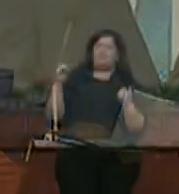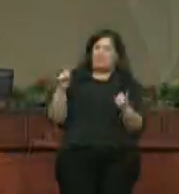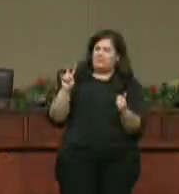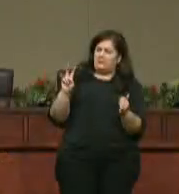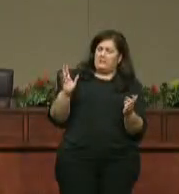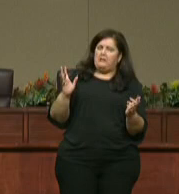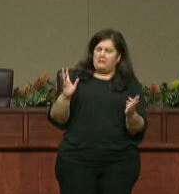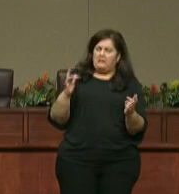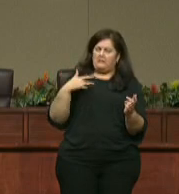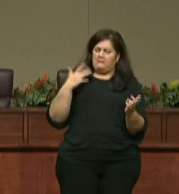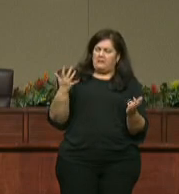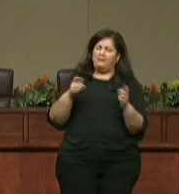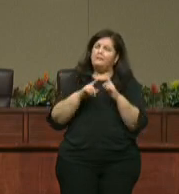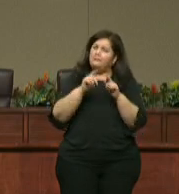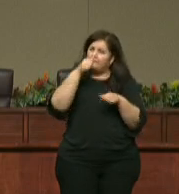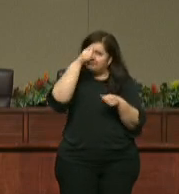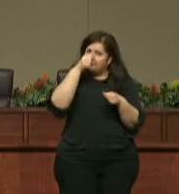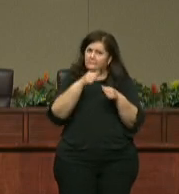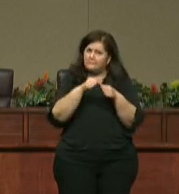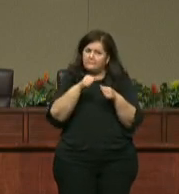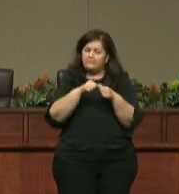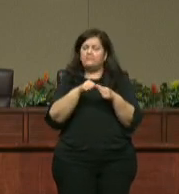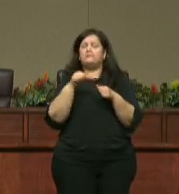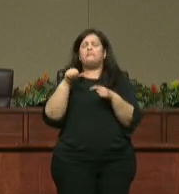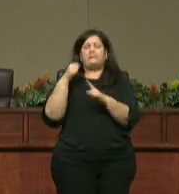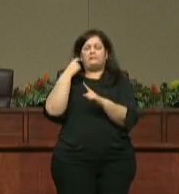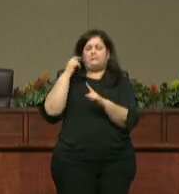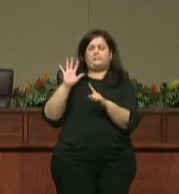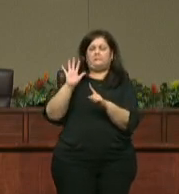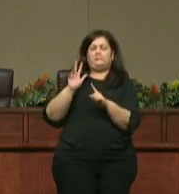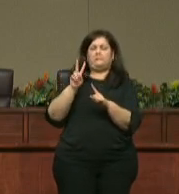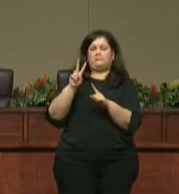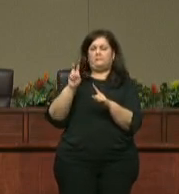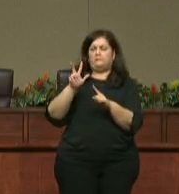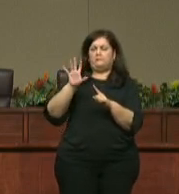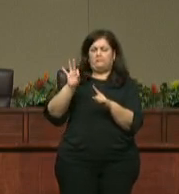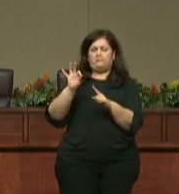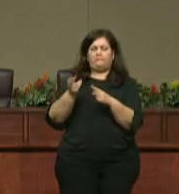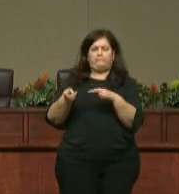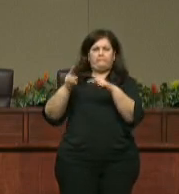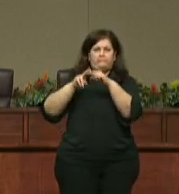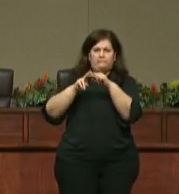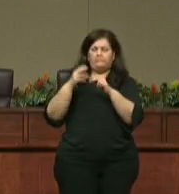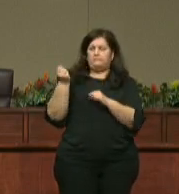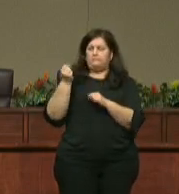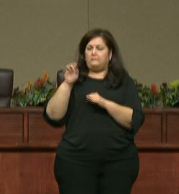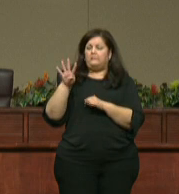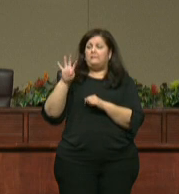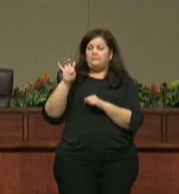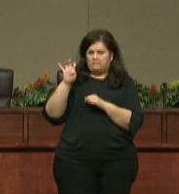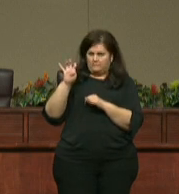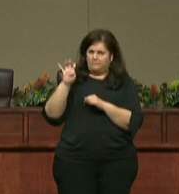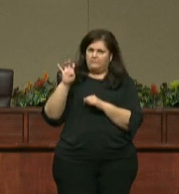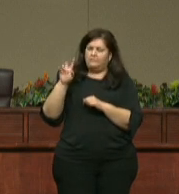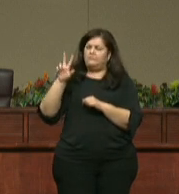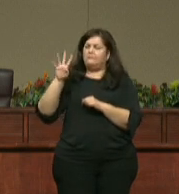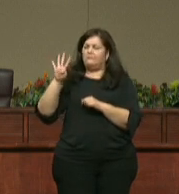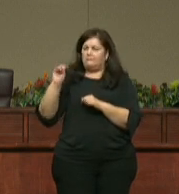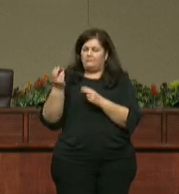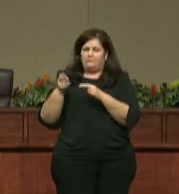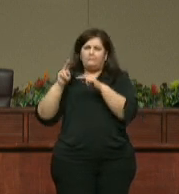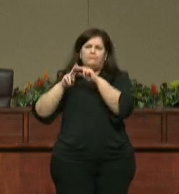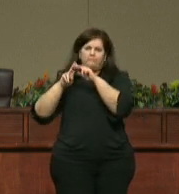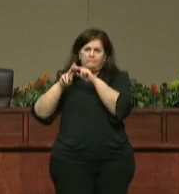perspective, on Sunday we had an increase of 239 cases, Saturday an increase of 448 cases,